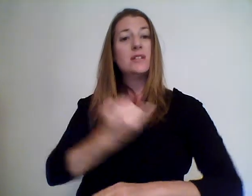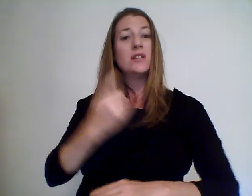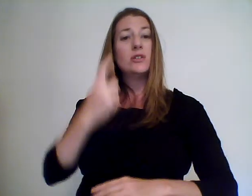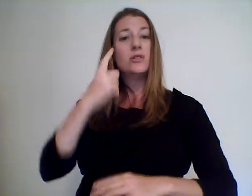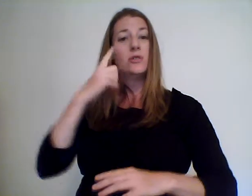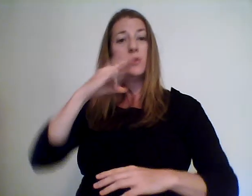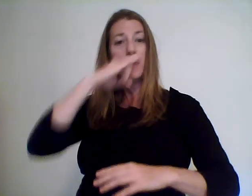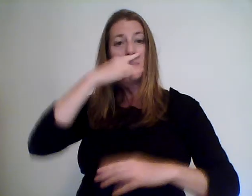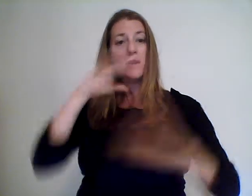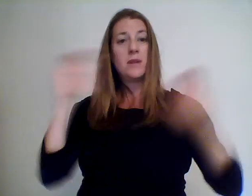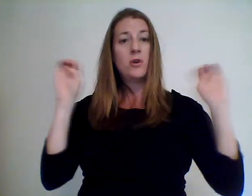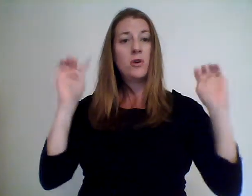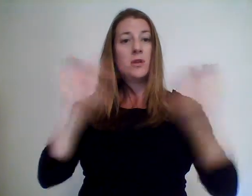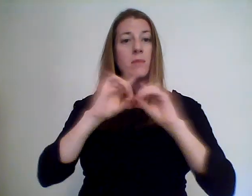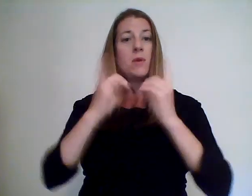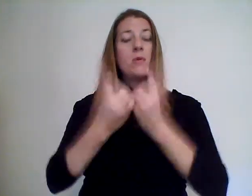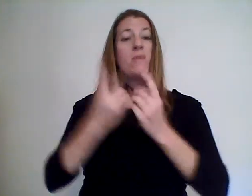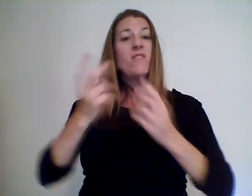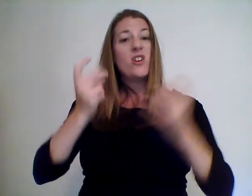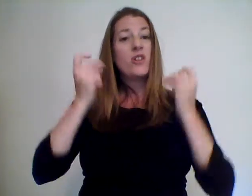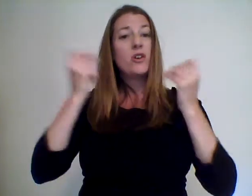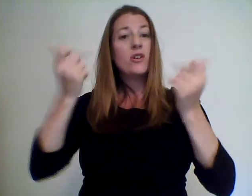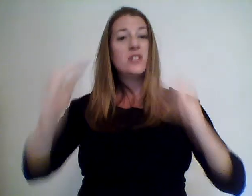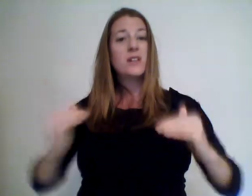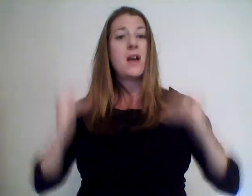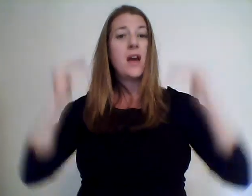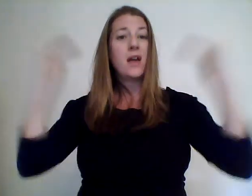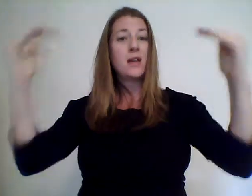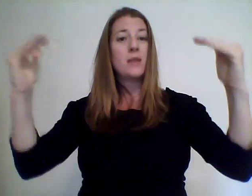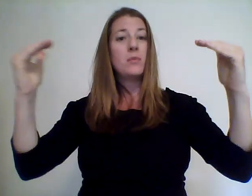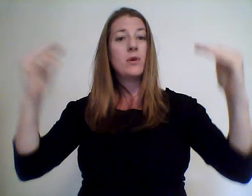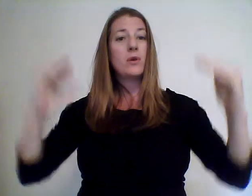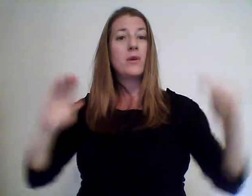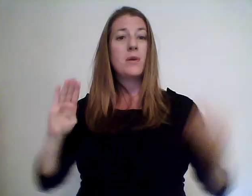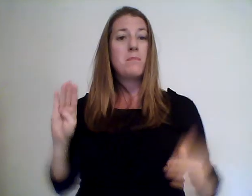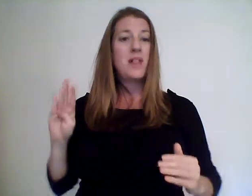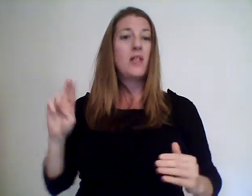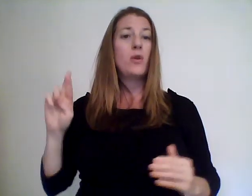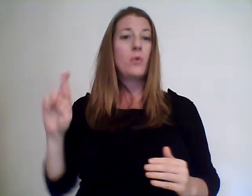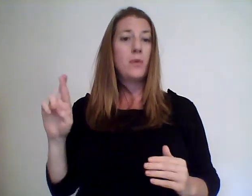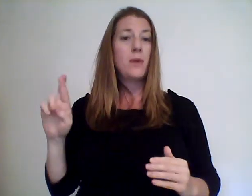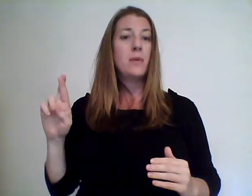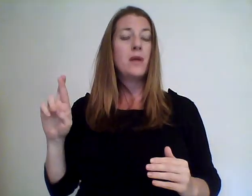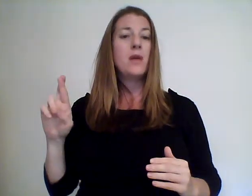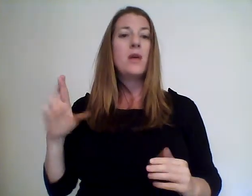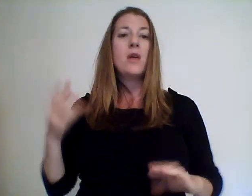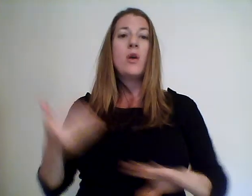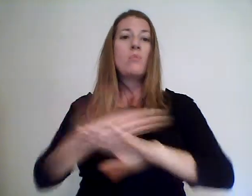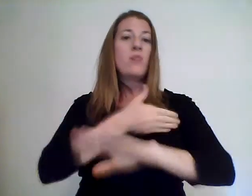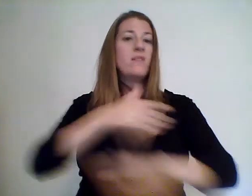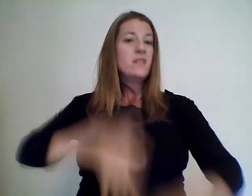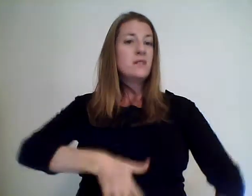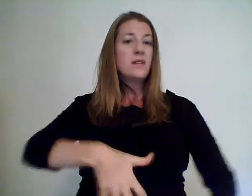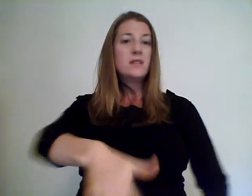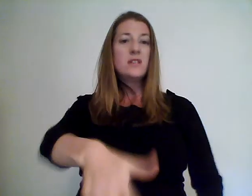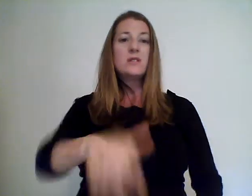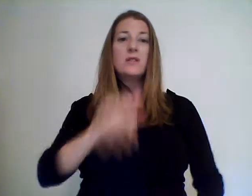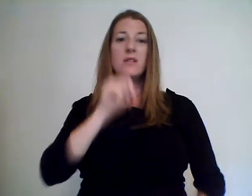of hyperbilirubinemia. Prenatal history was unremarkable. Jason's mother, Alice, is 32